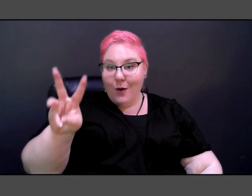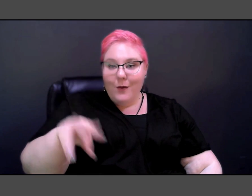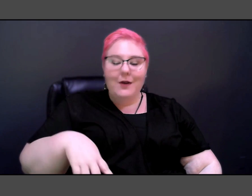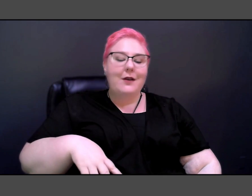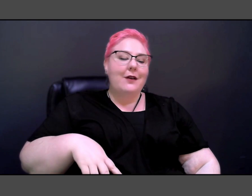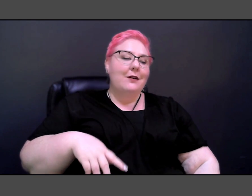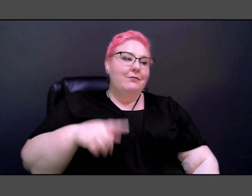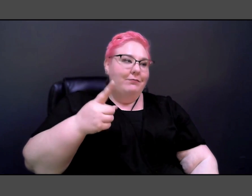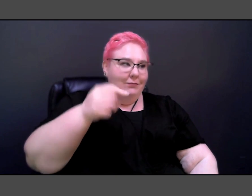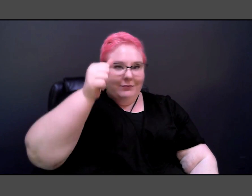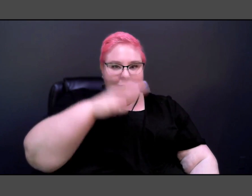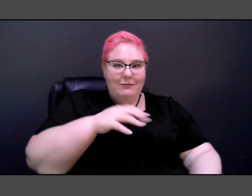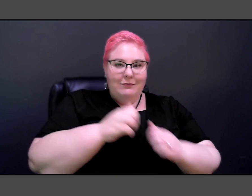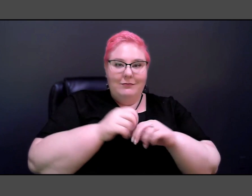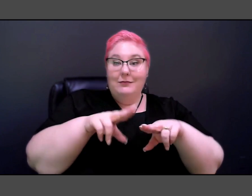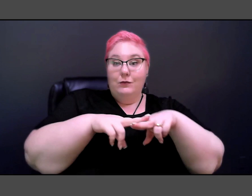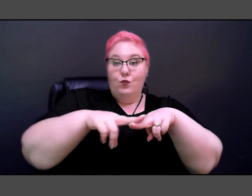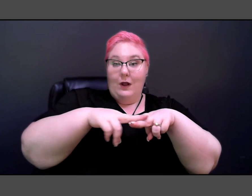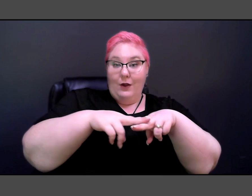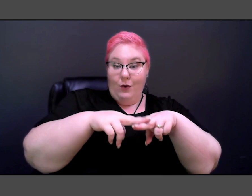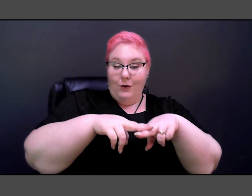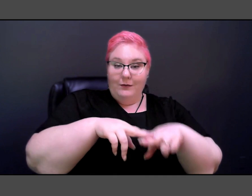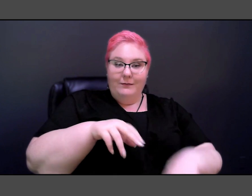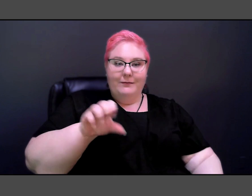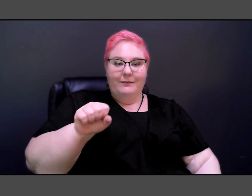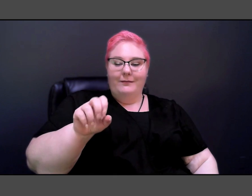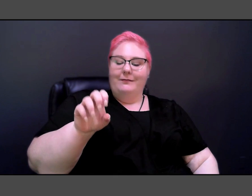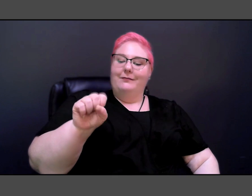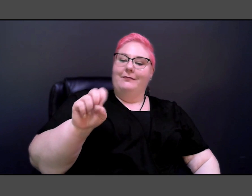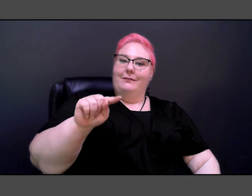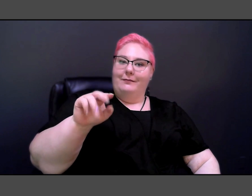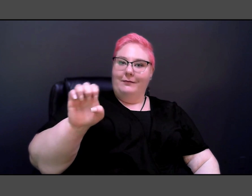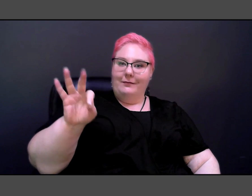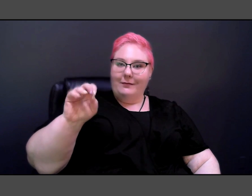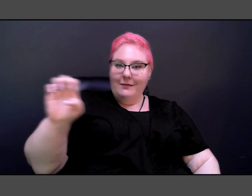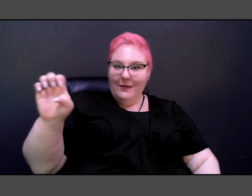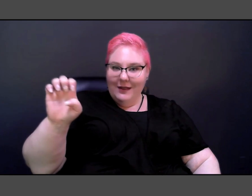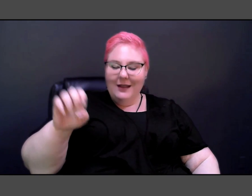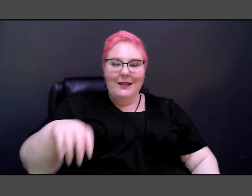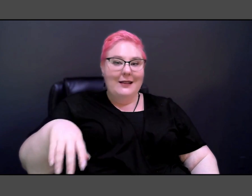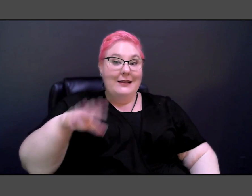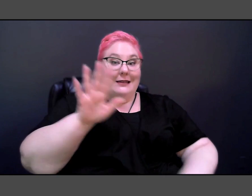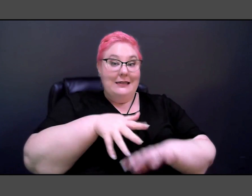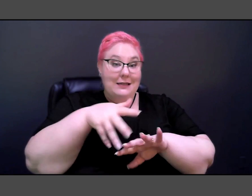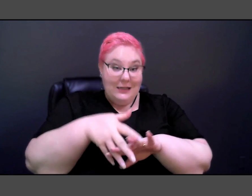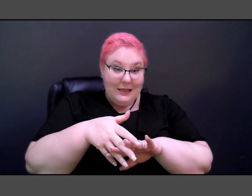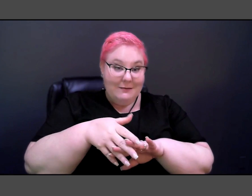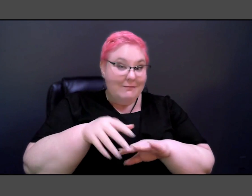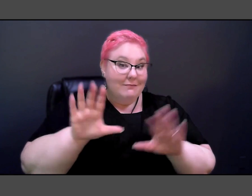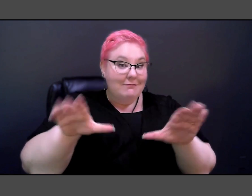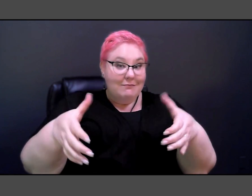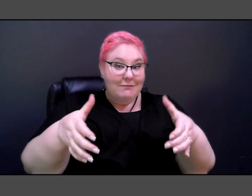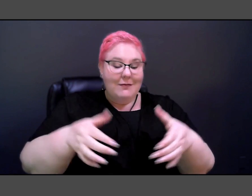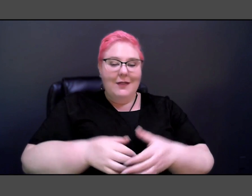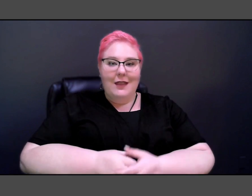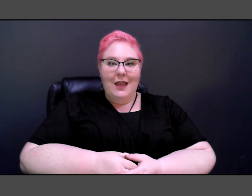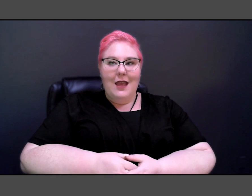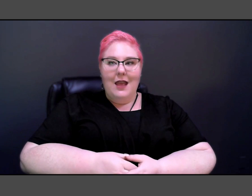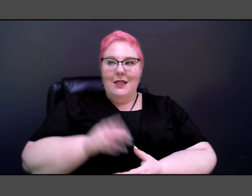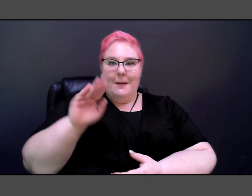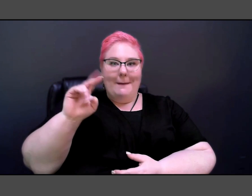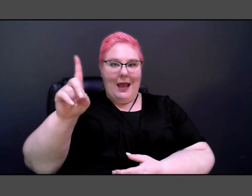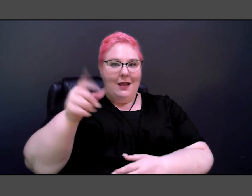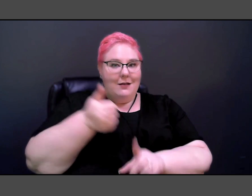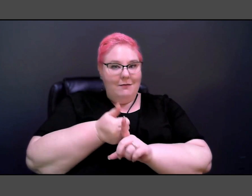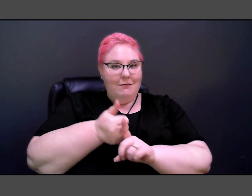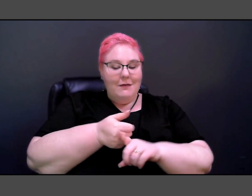railroad, the Santa Fe Indian Band. He started that, and they marched in Eisenhower's